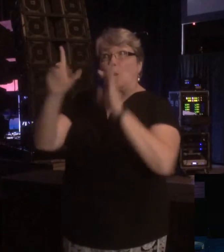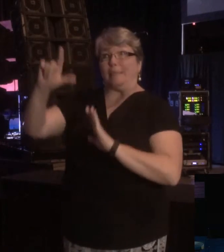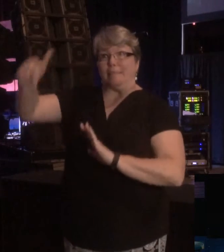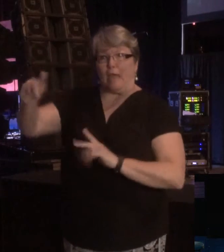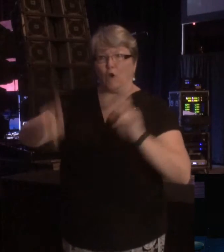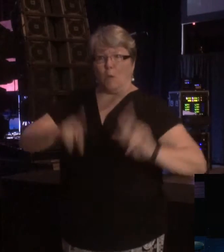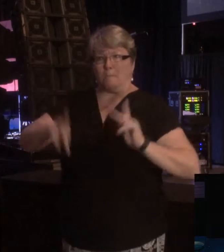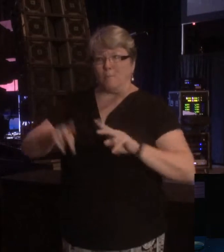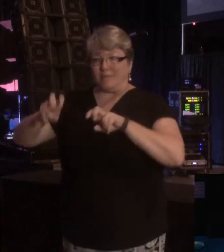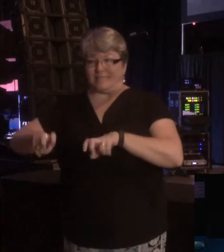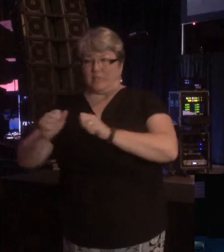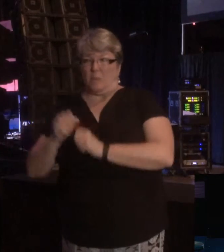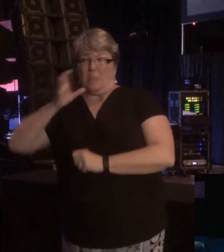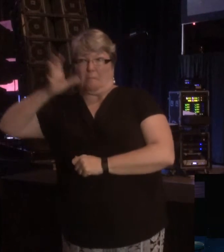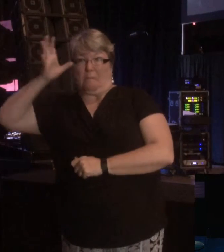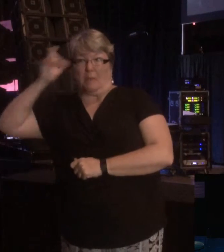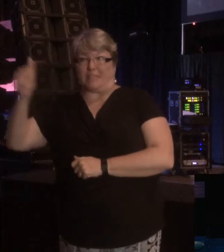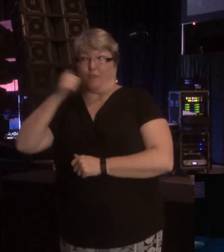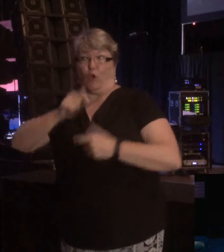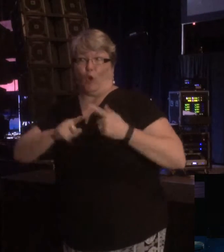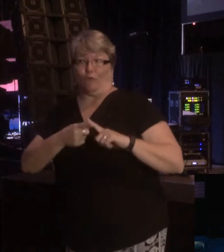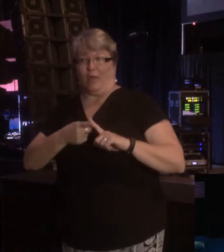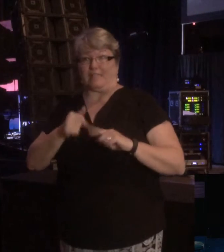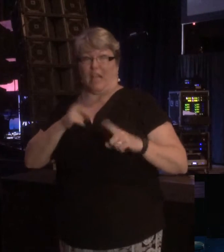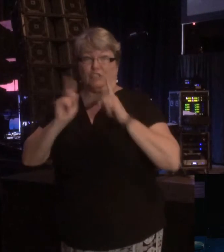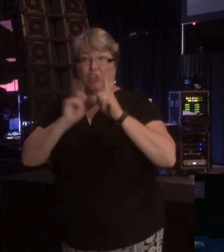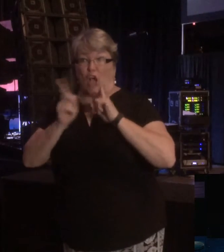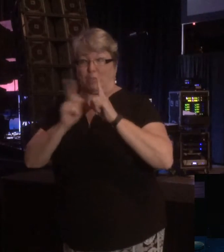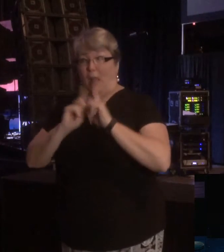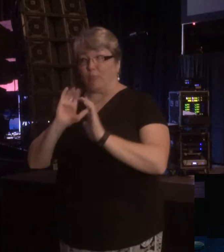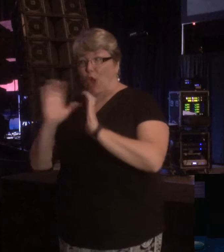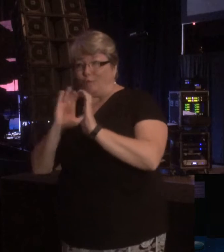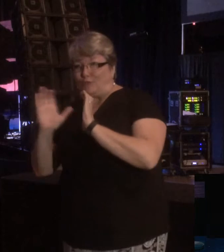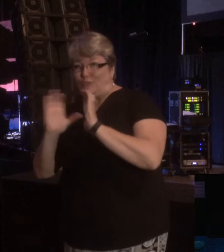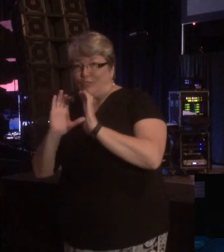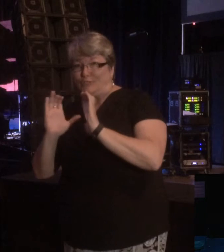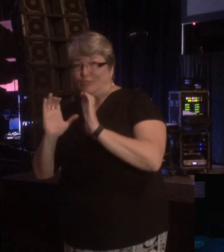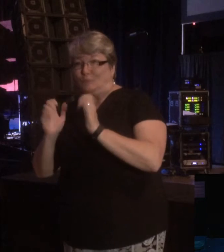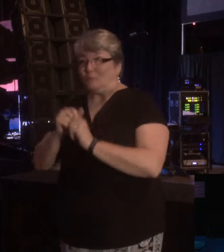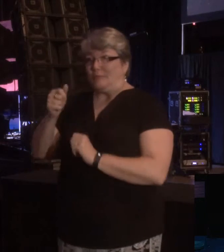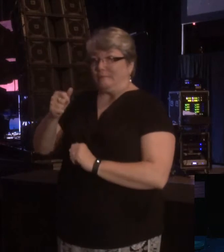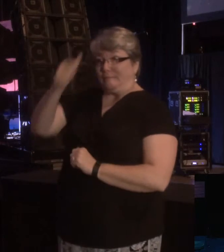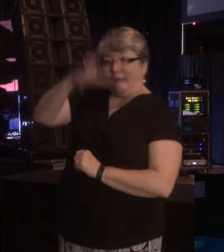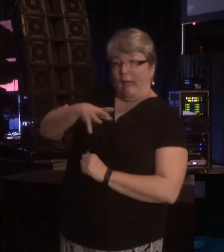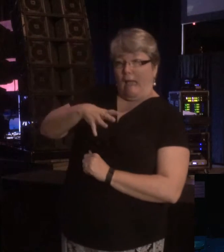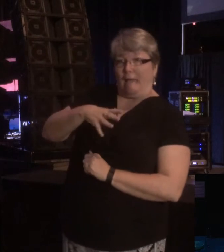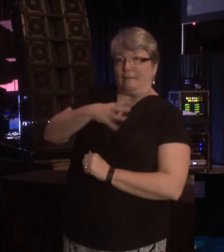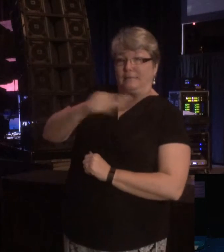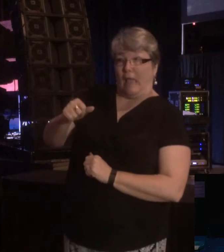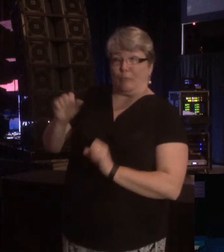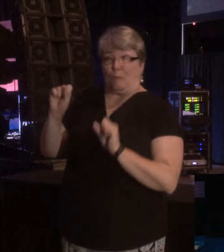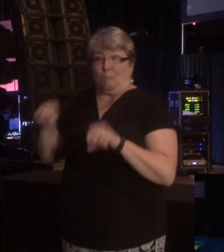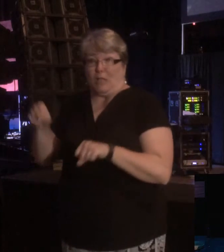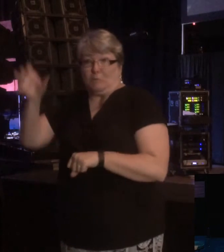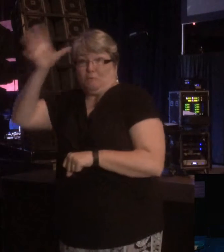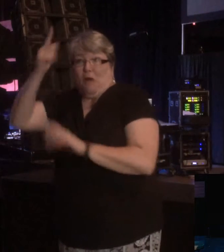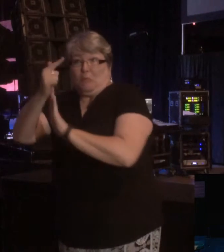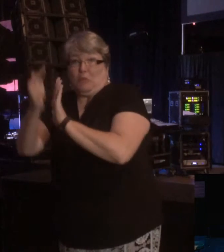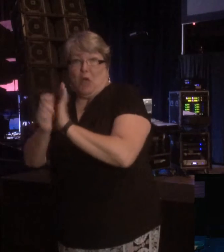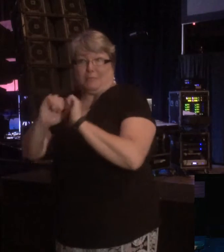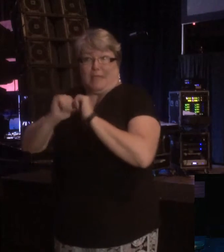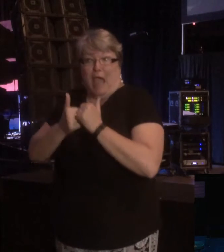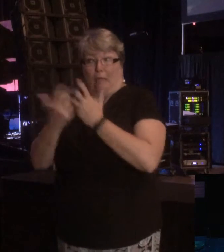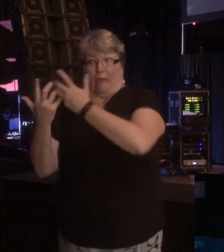we talked about getting engaged, which I thought was awesome. We heard stories later of people sitting with the parents of